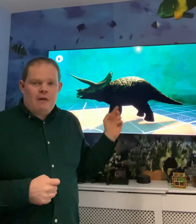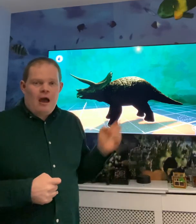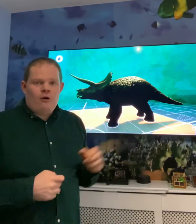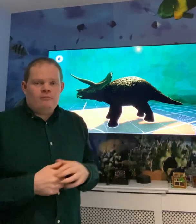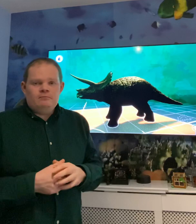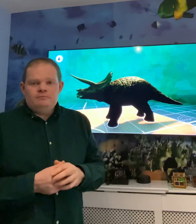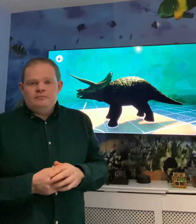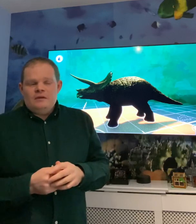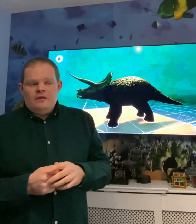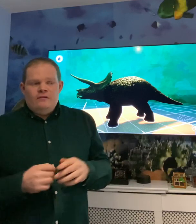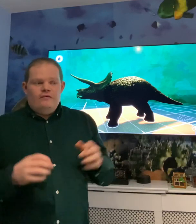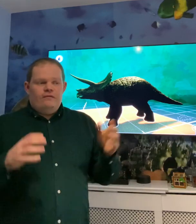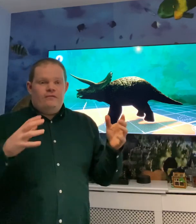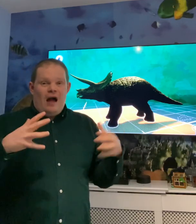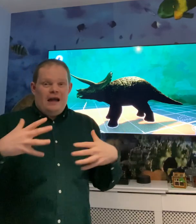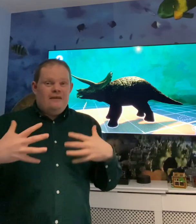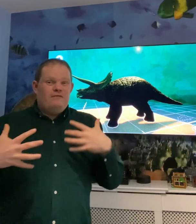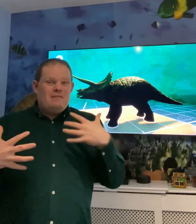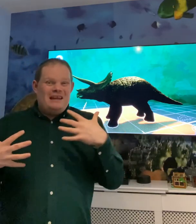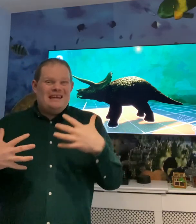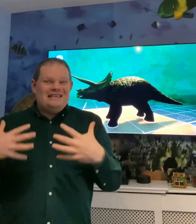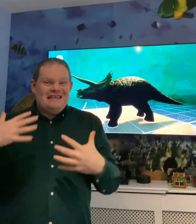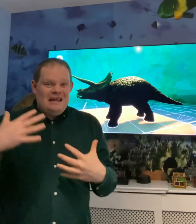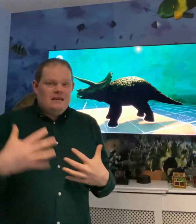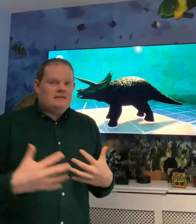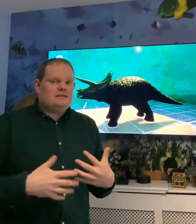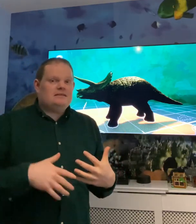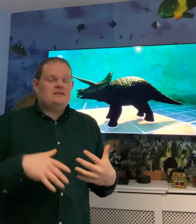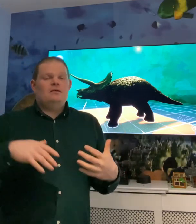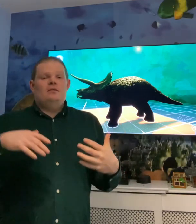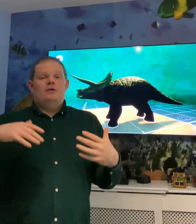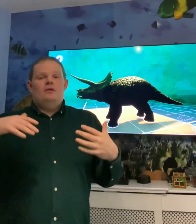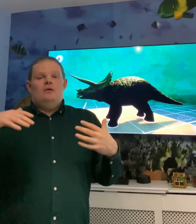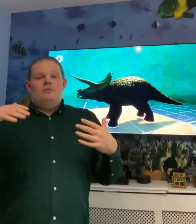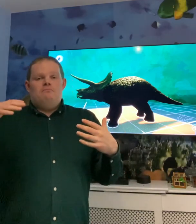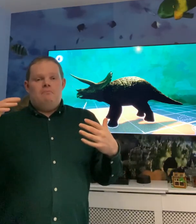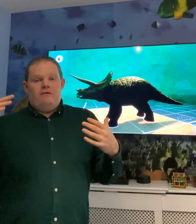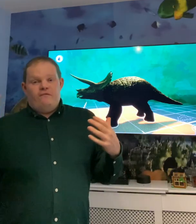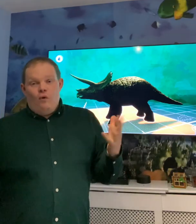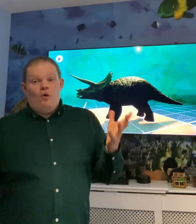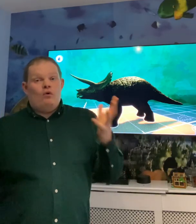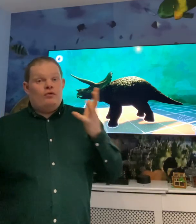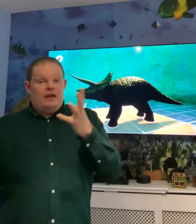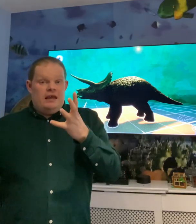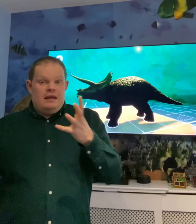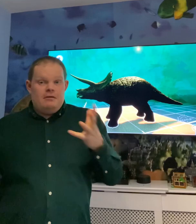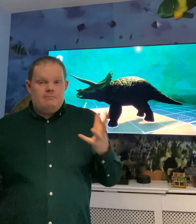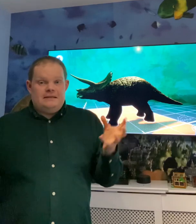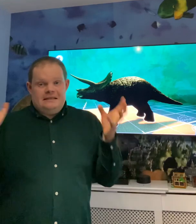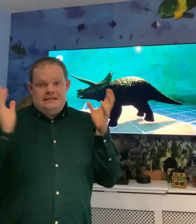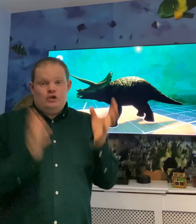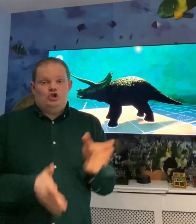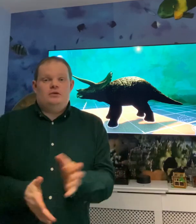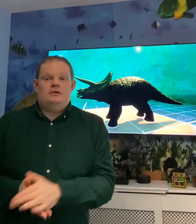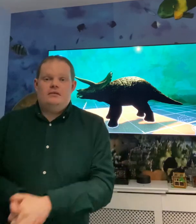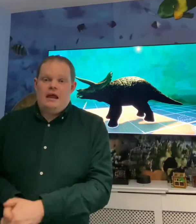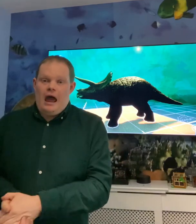about 5 million years before the mass extinction that